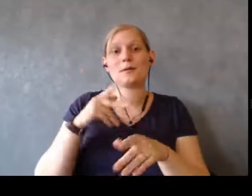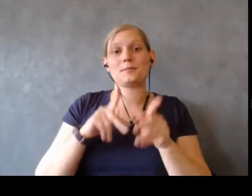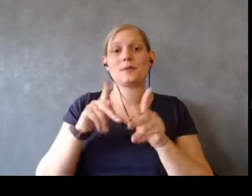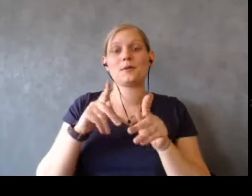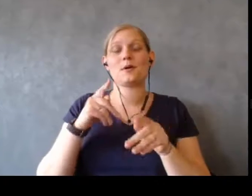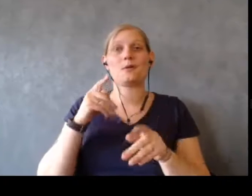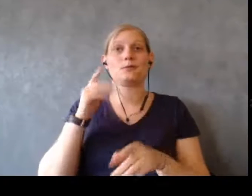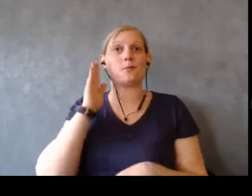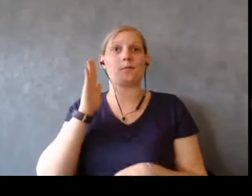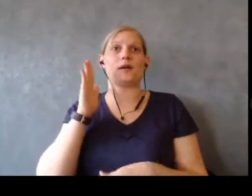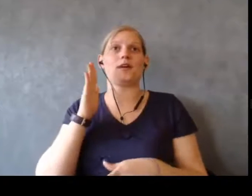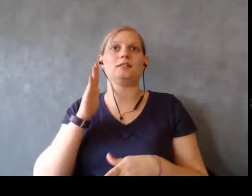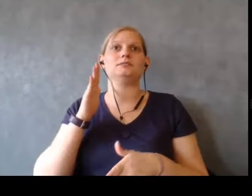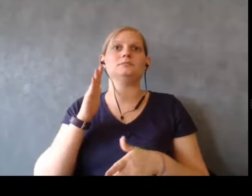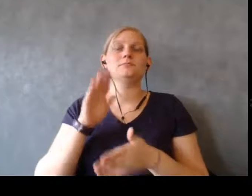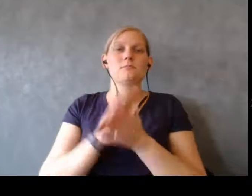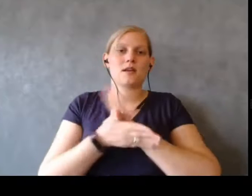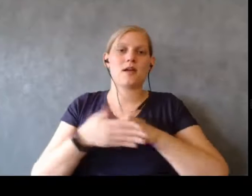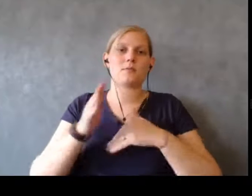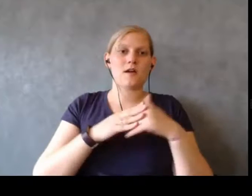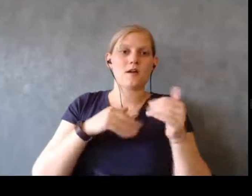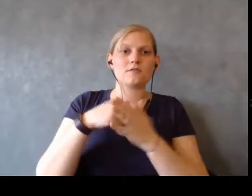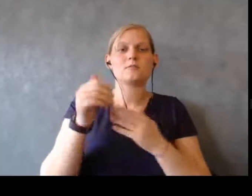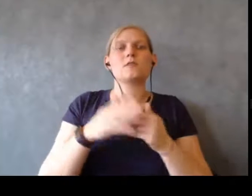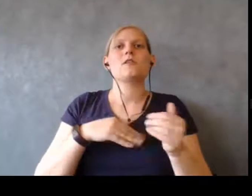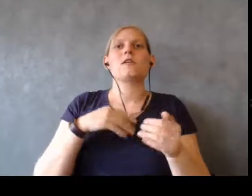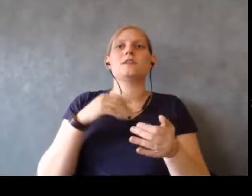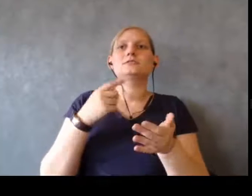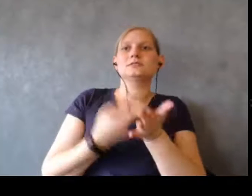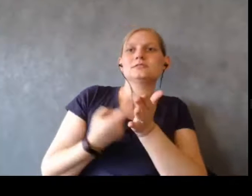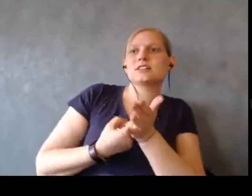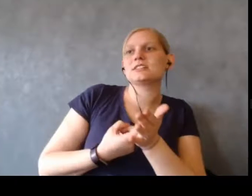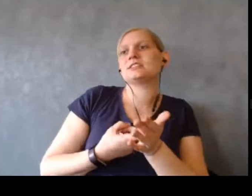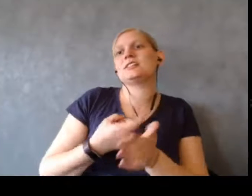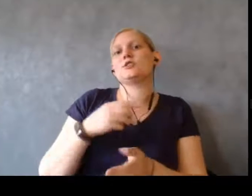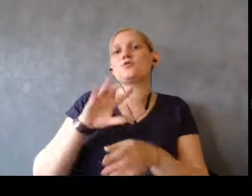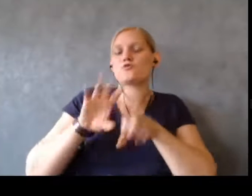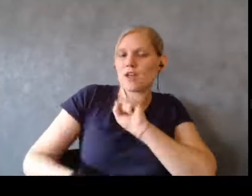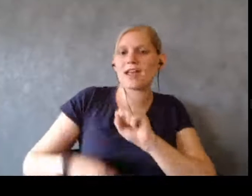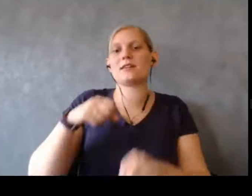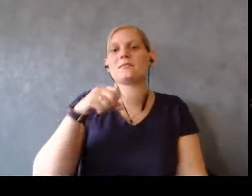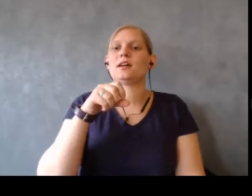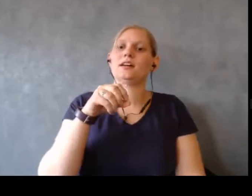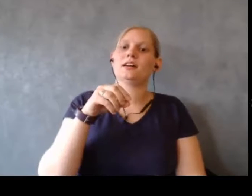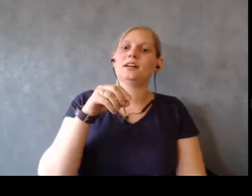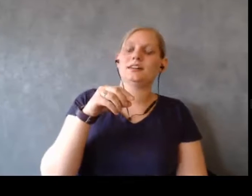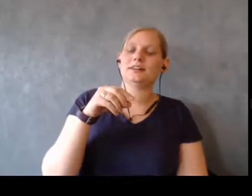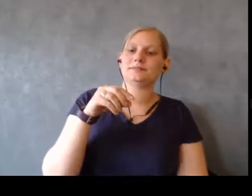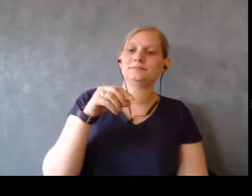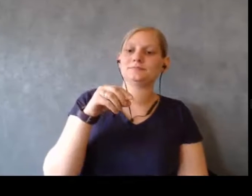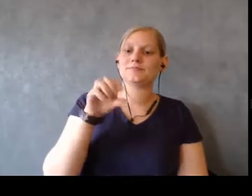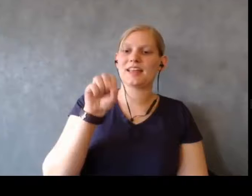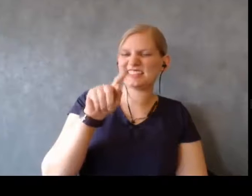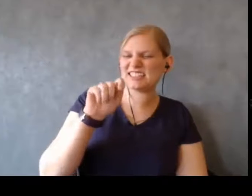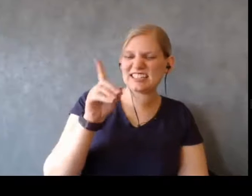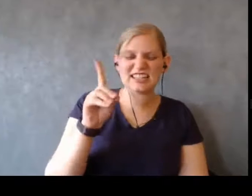sexual assaults and rapes, they'll more easily talk about STIs and STI testing, they'll more easily talk about love and intimacy and connection with